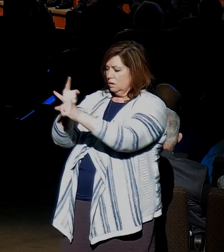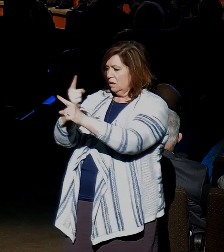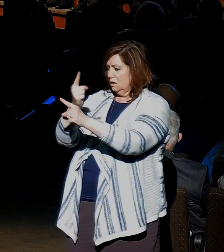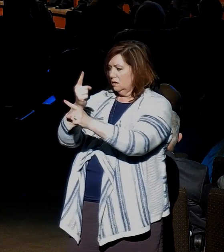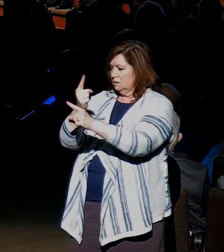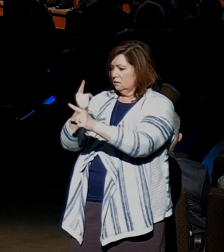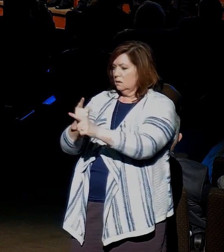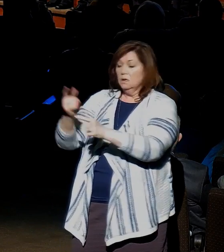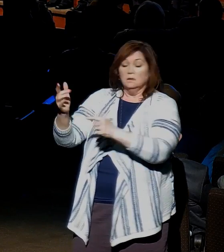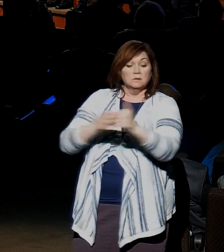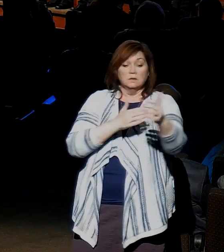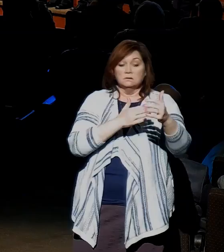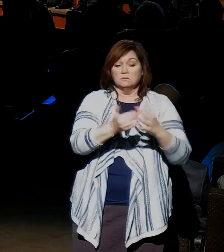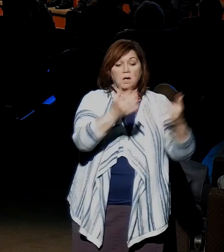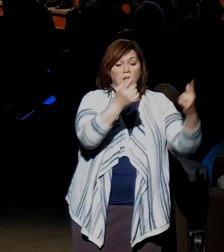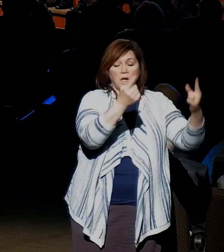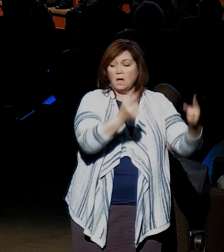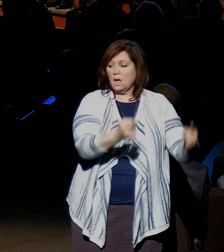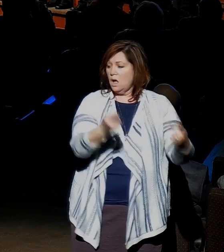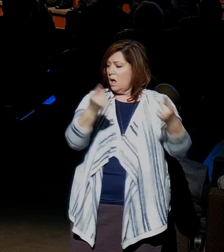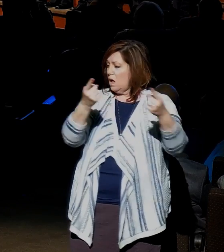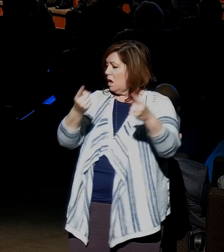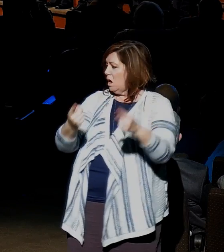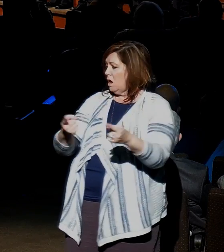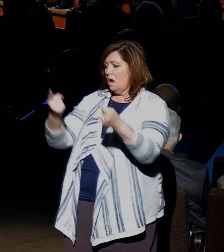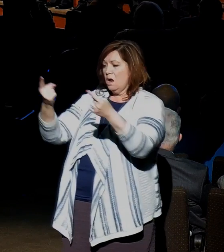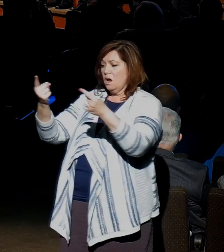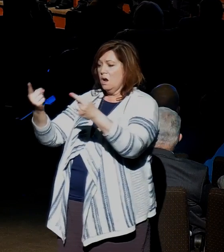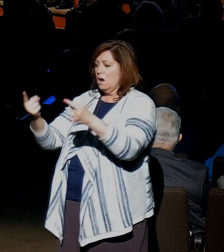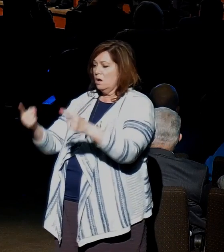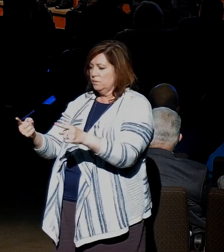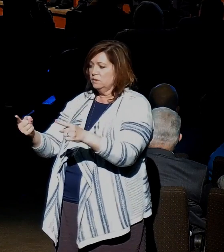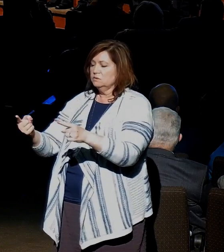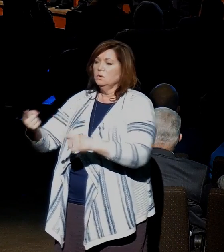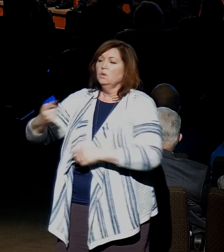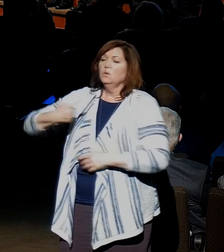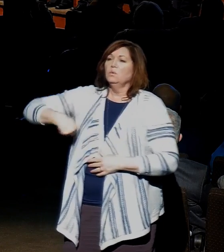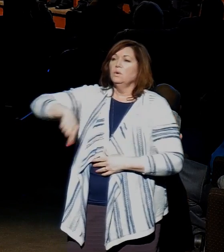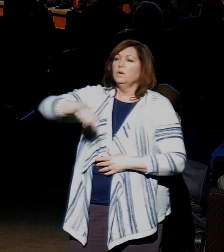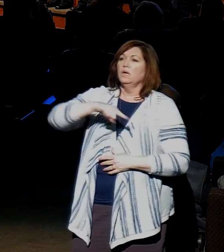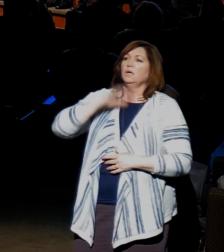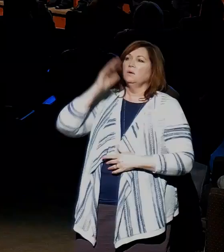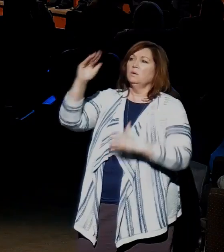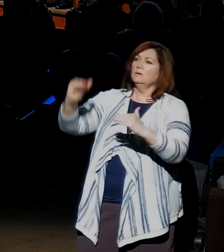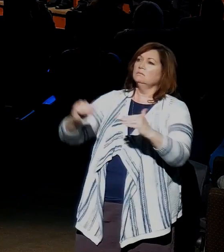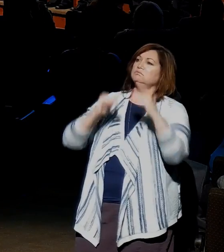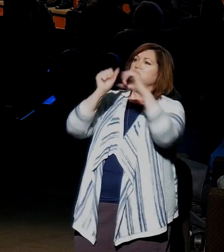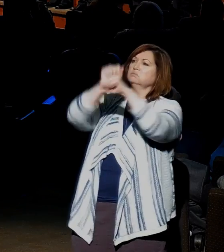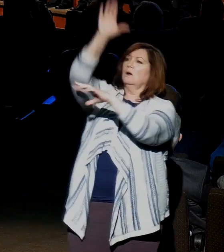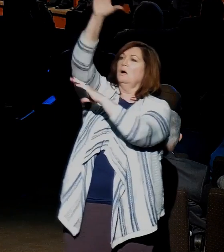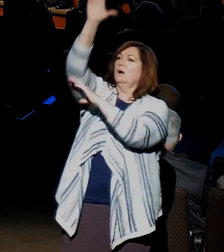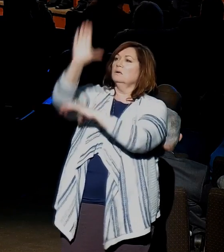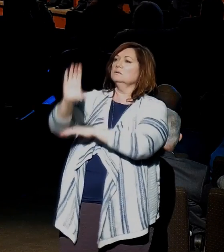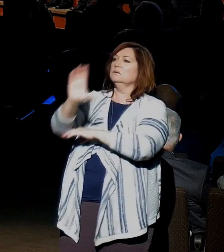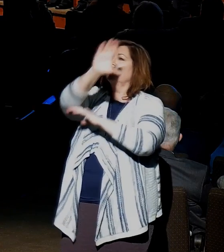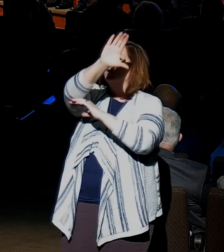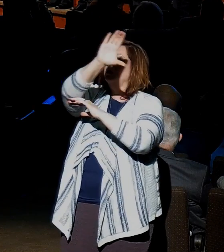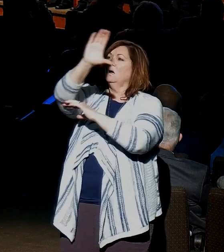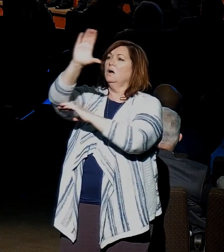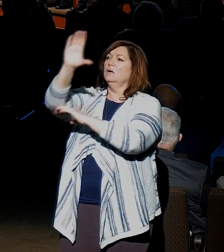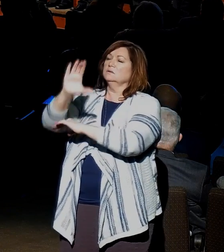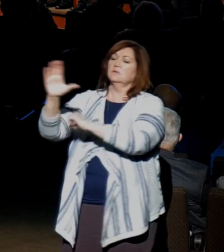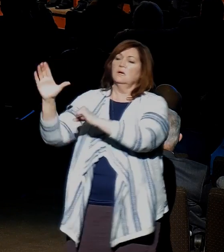matter what the cost, with compassion we will share the love of